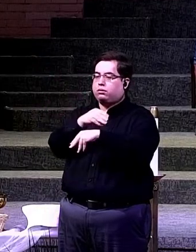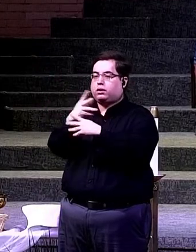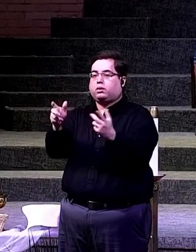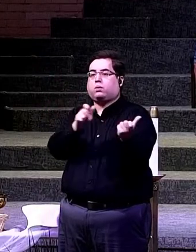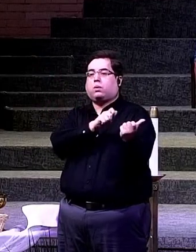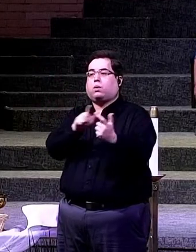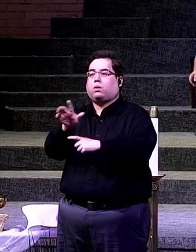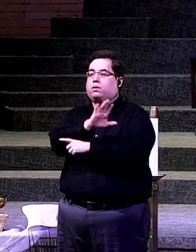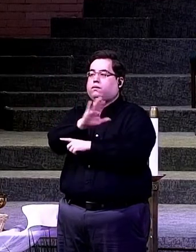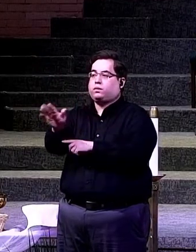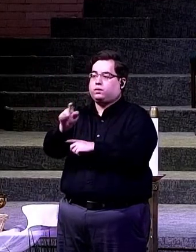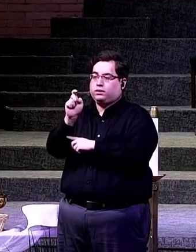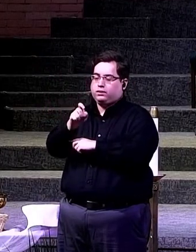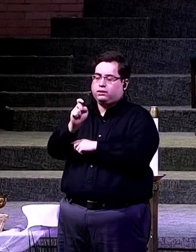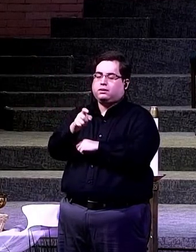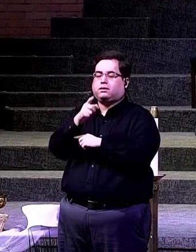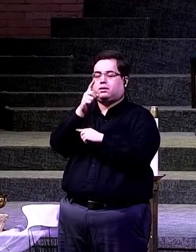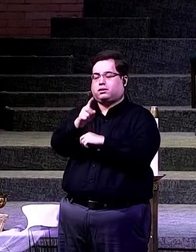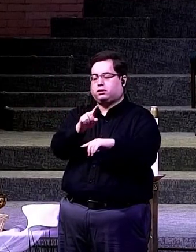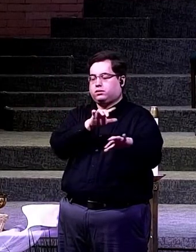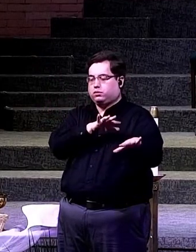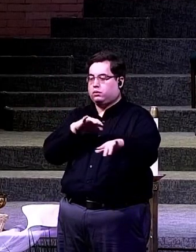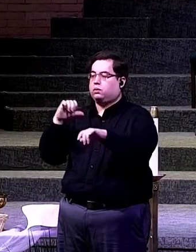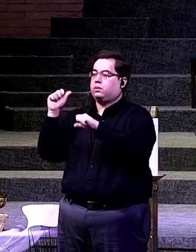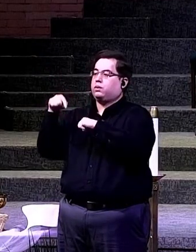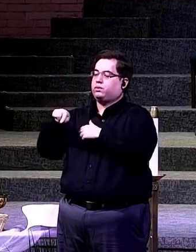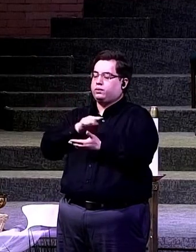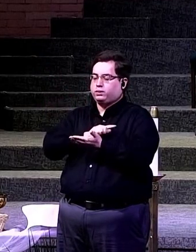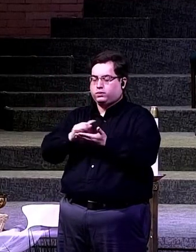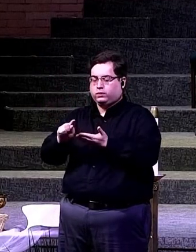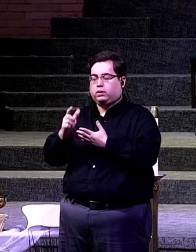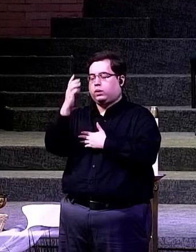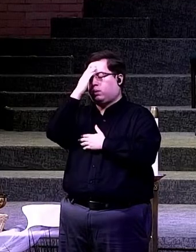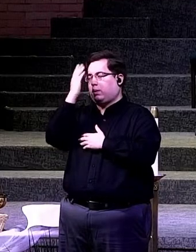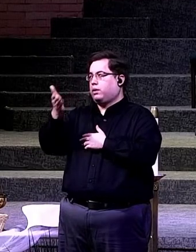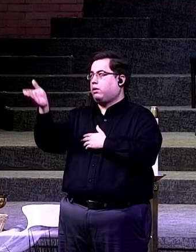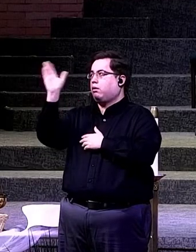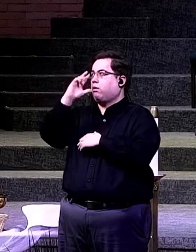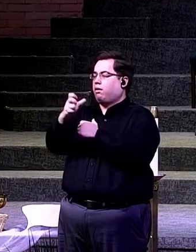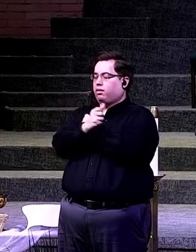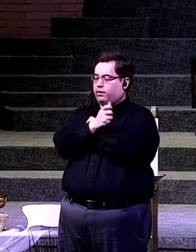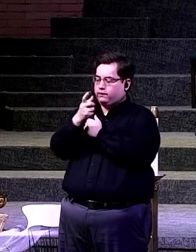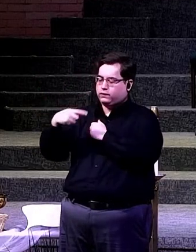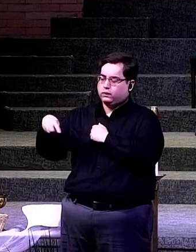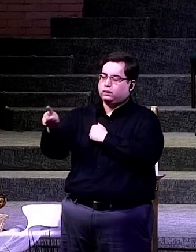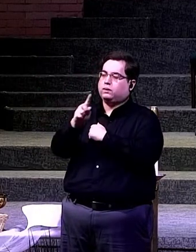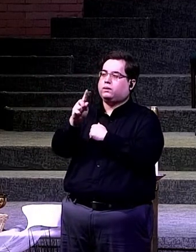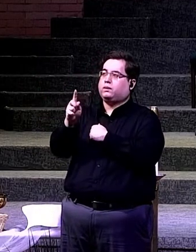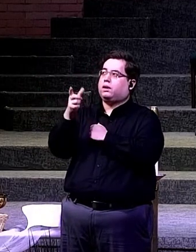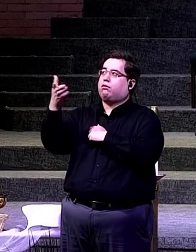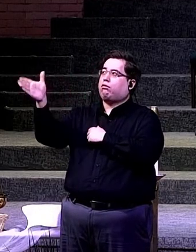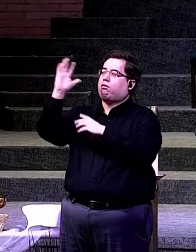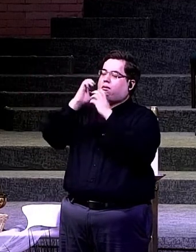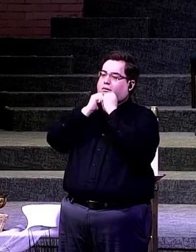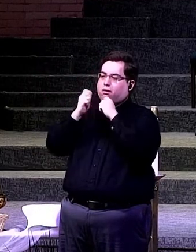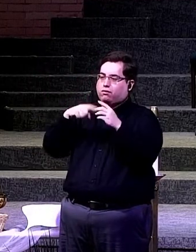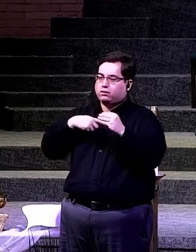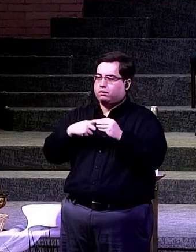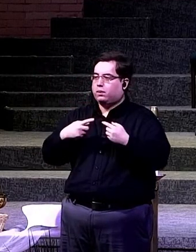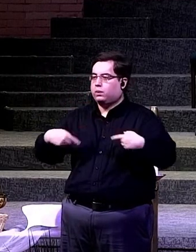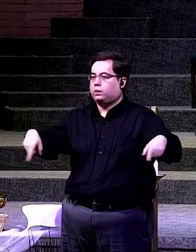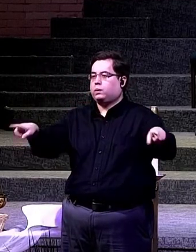all of your needs as you go out throughout the week, knowing that God loves you and God cares about